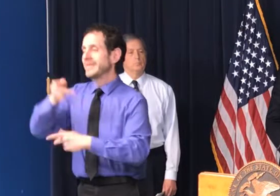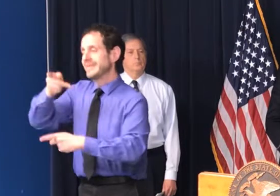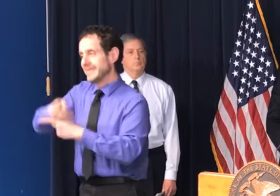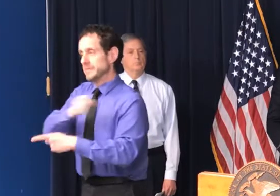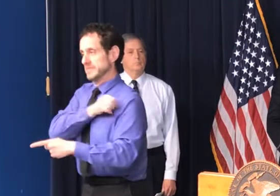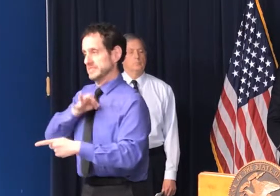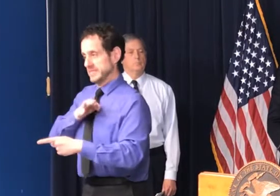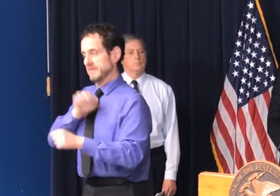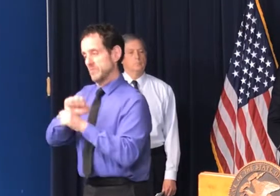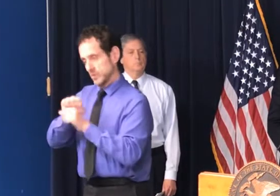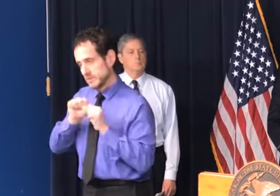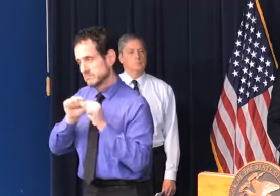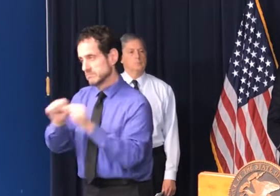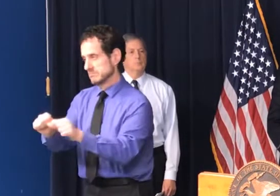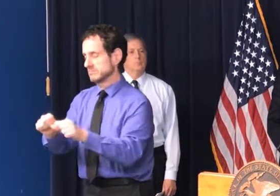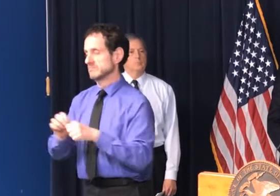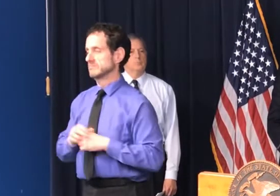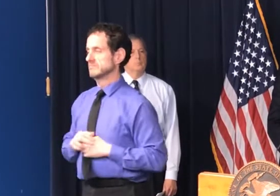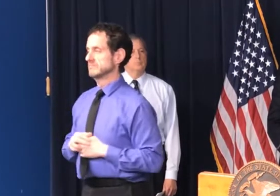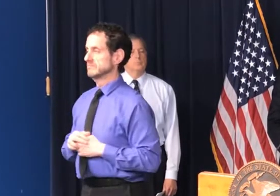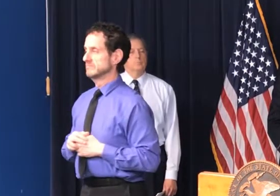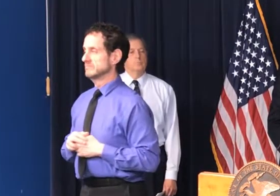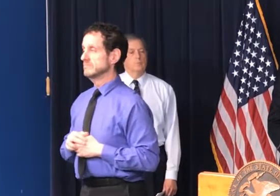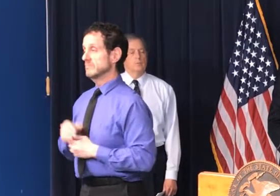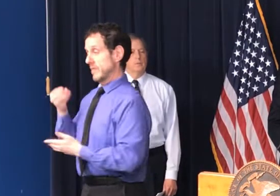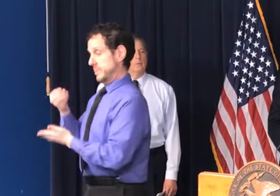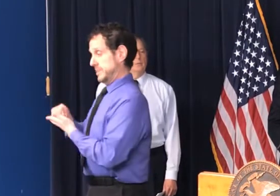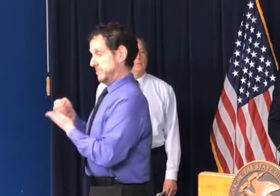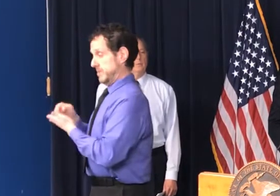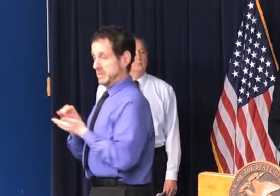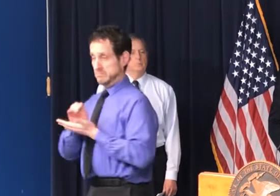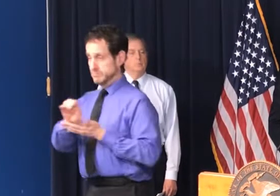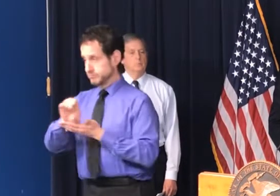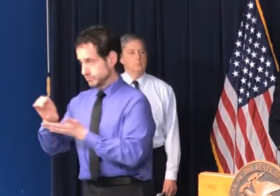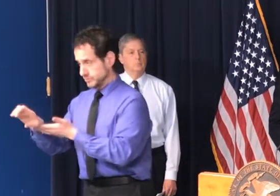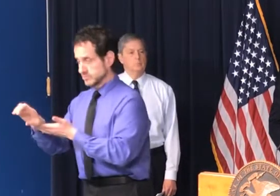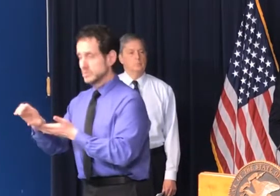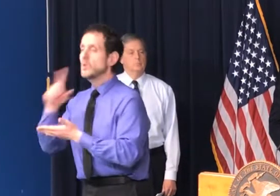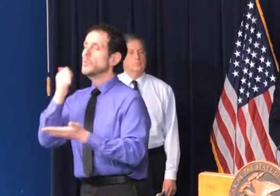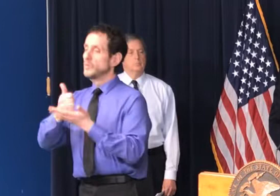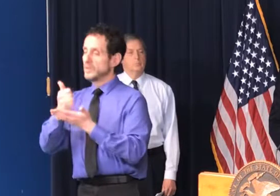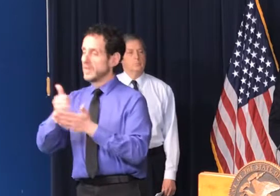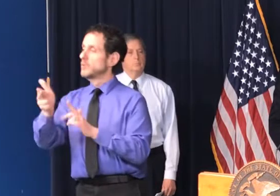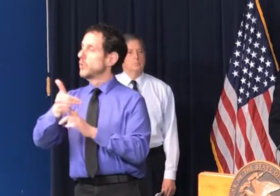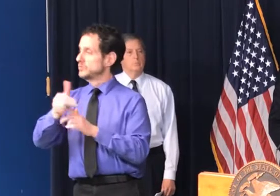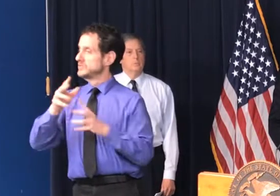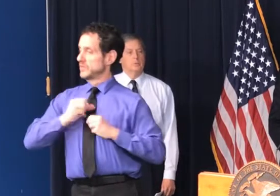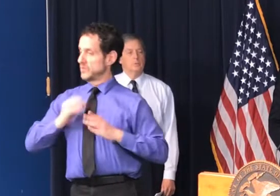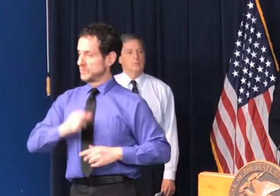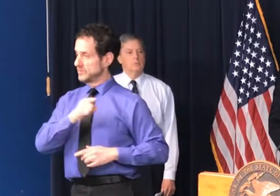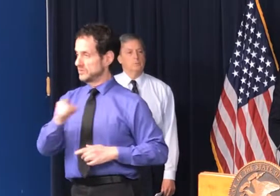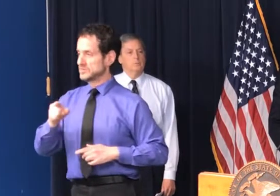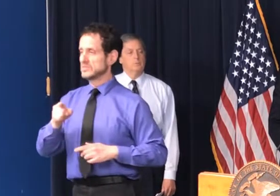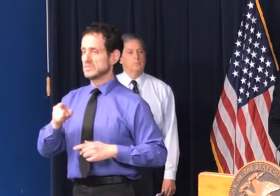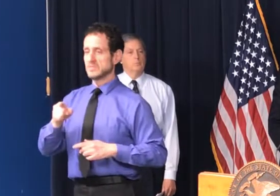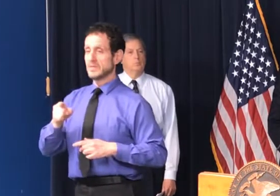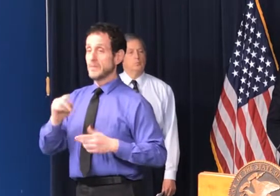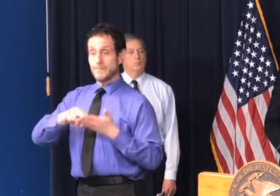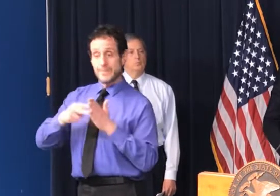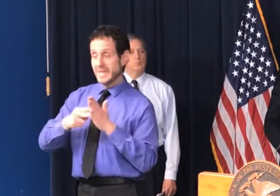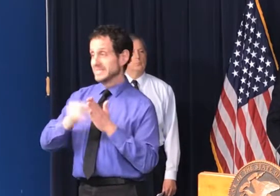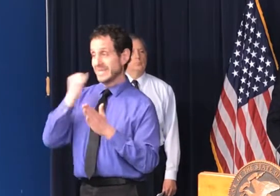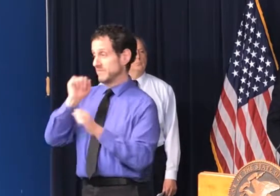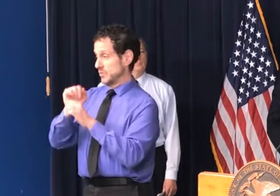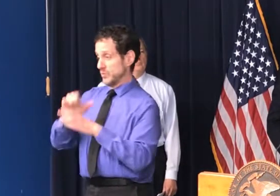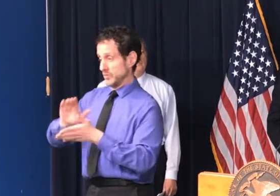as many staff as possible. These relief funds will provide critical resources to hoteliers to avoid as many